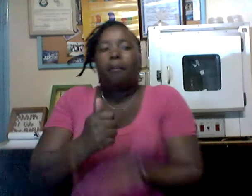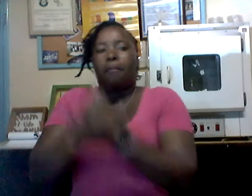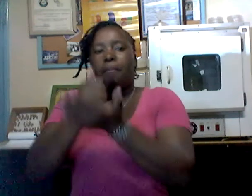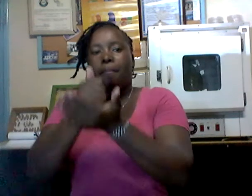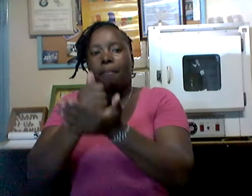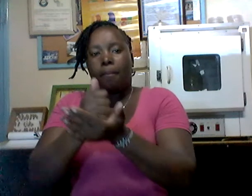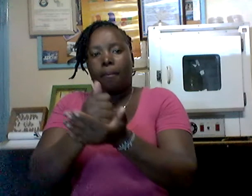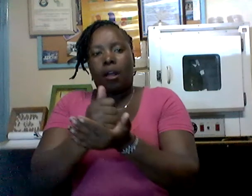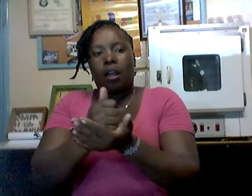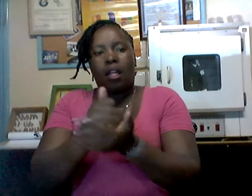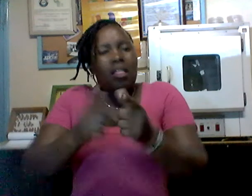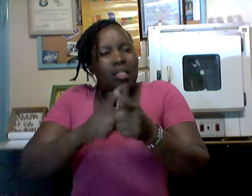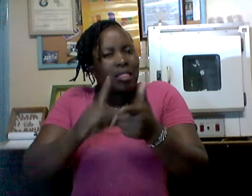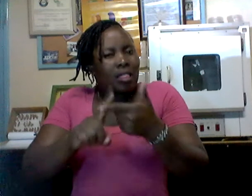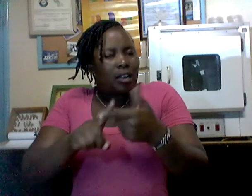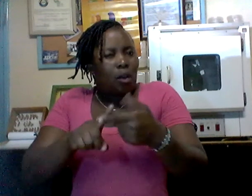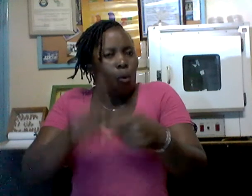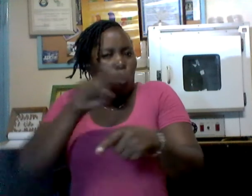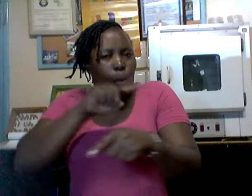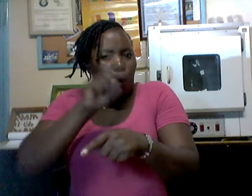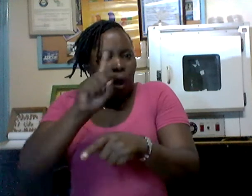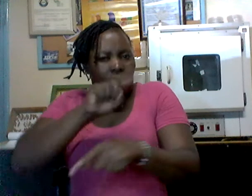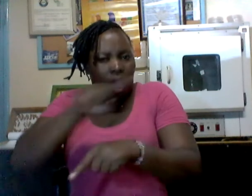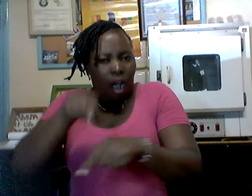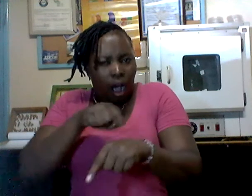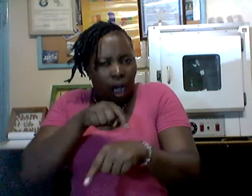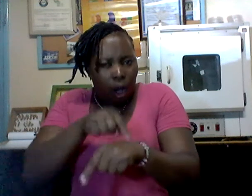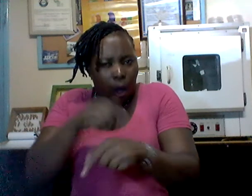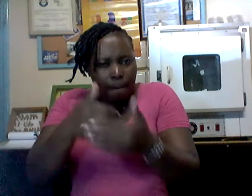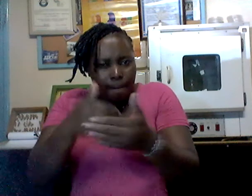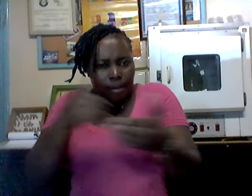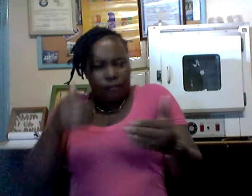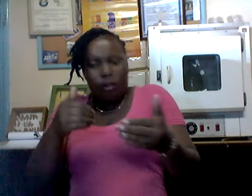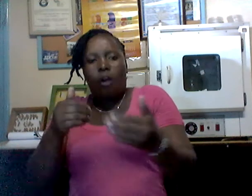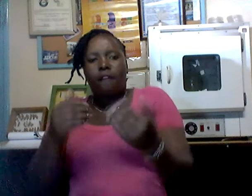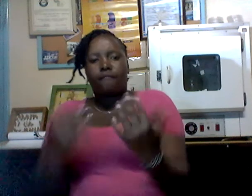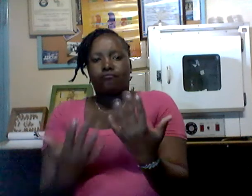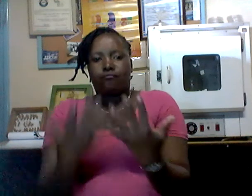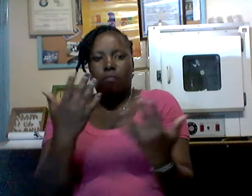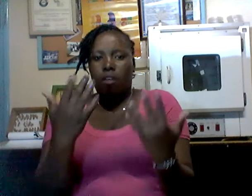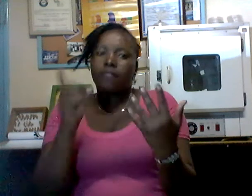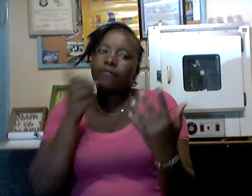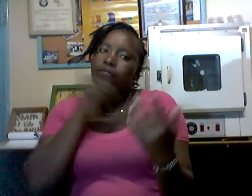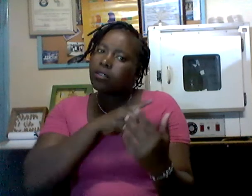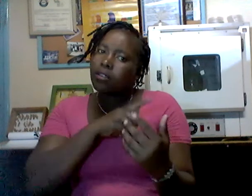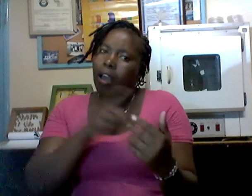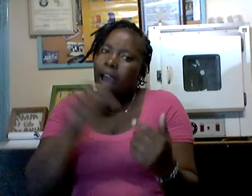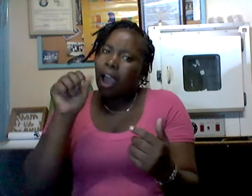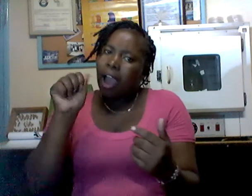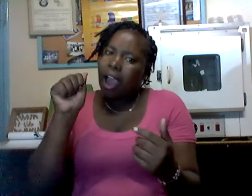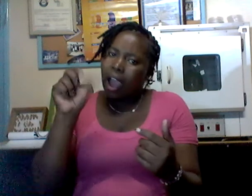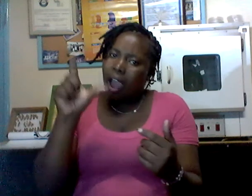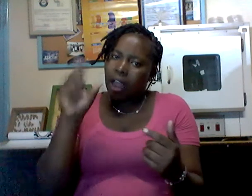It took about an hour before the fire was put out. Alice's house was ruined